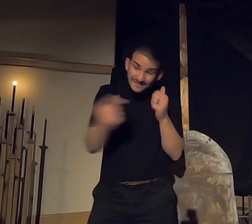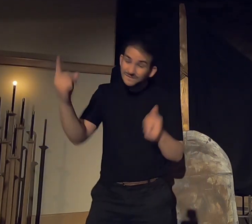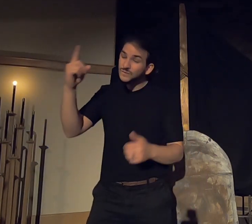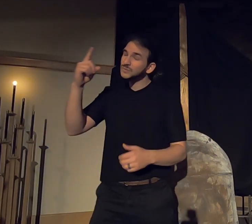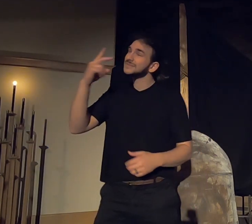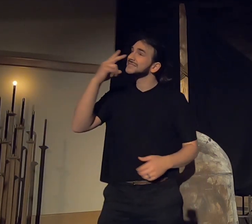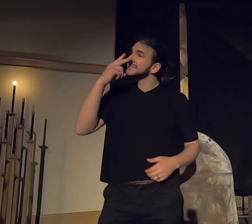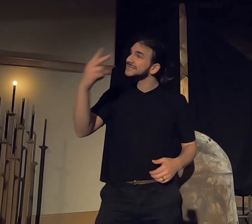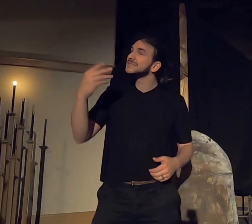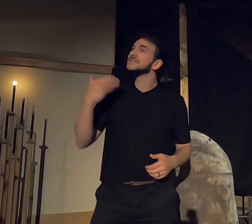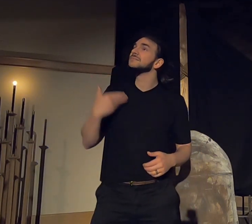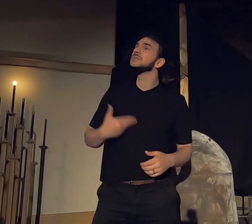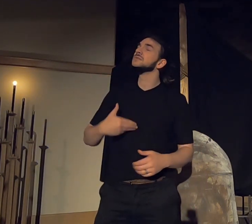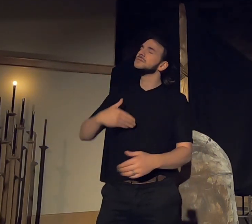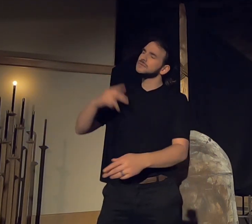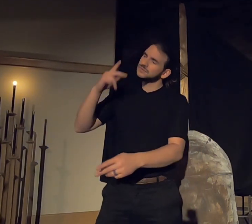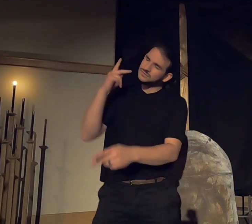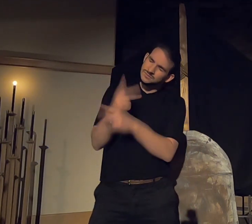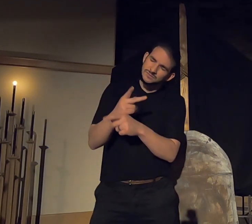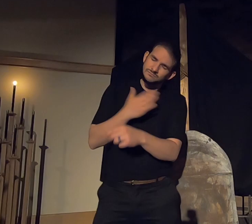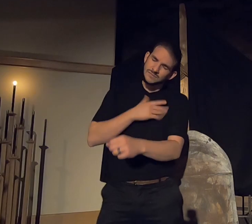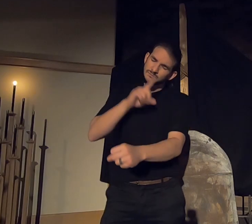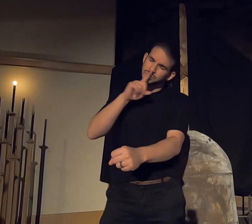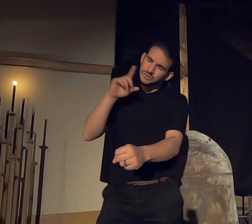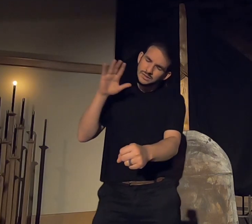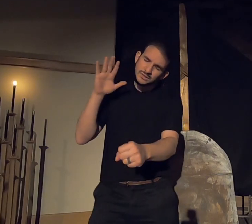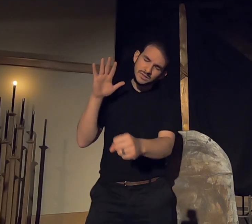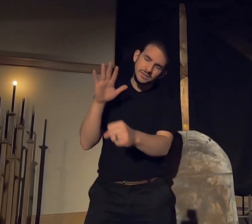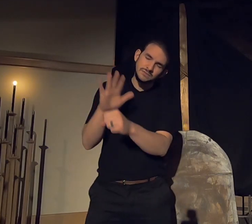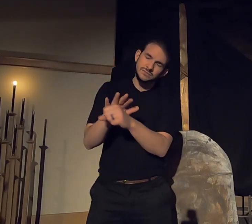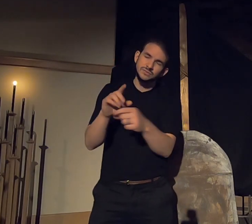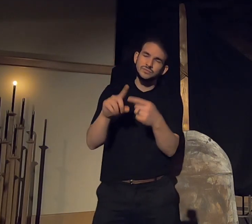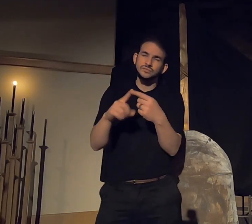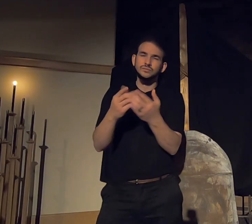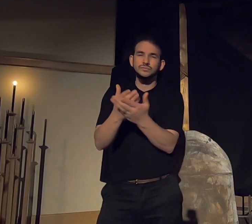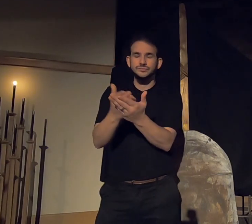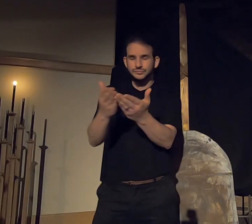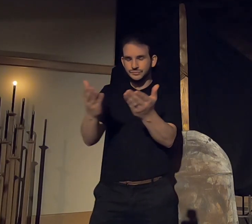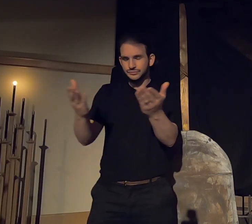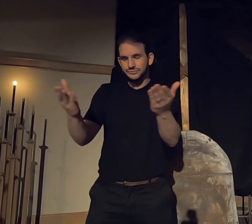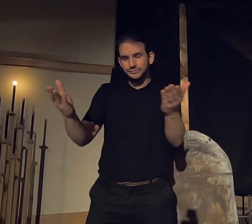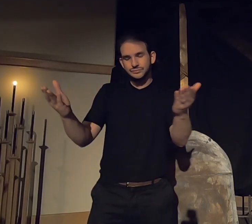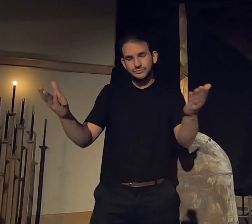And everyone will see me keep my promises to you.